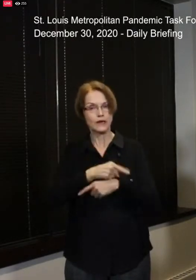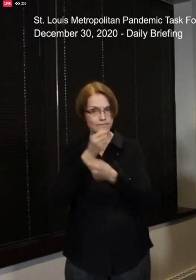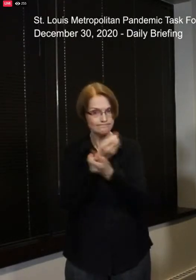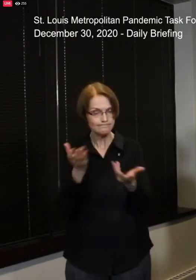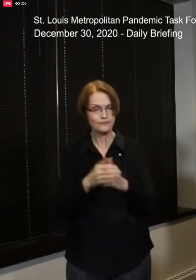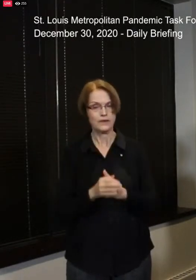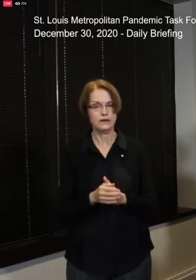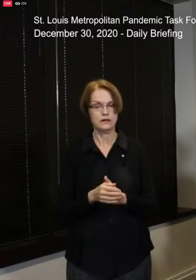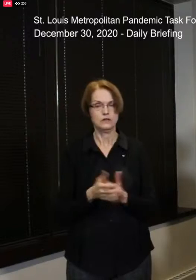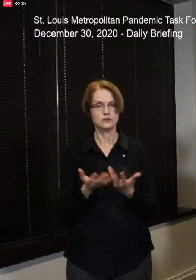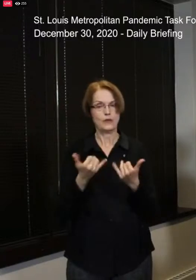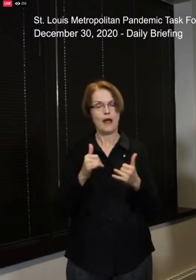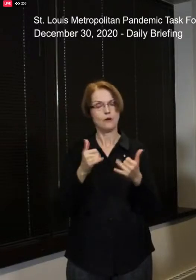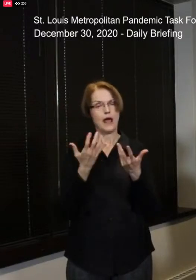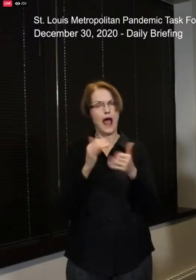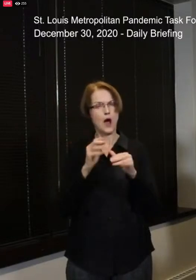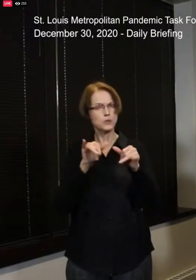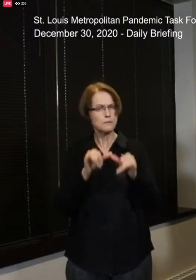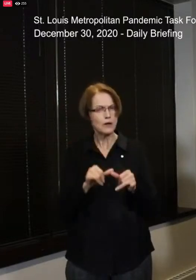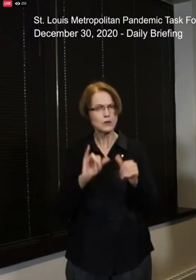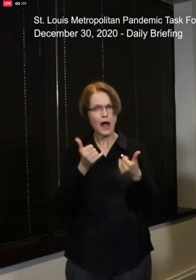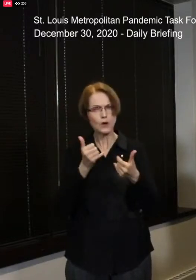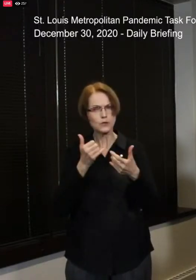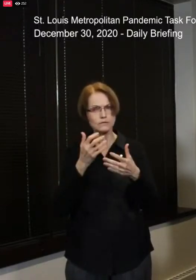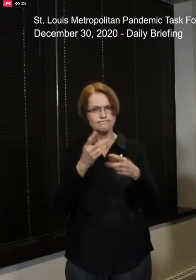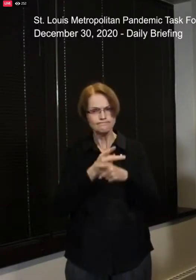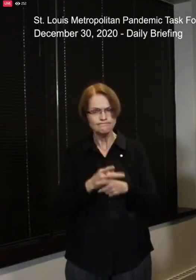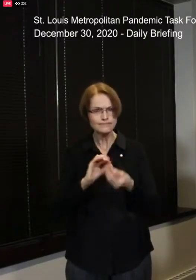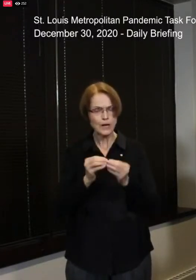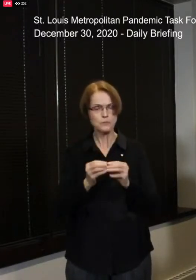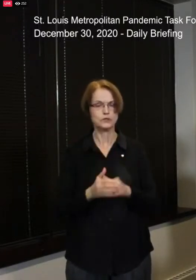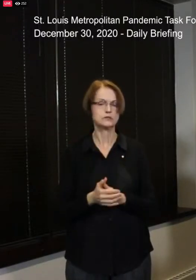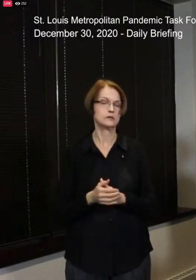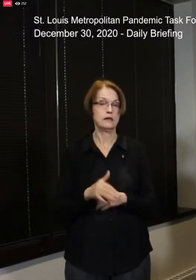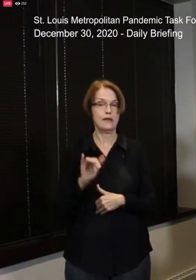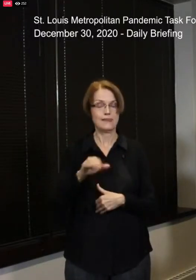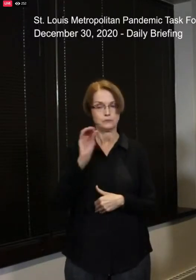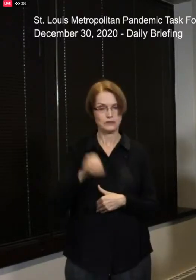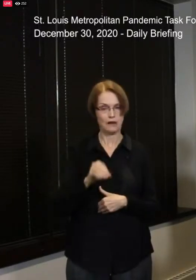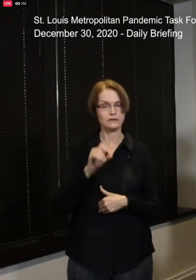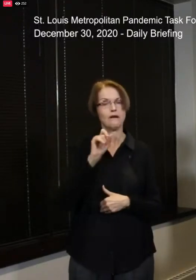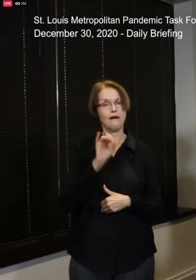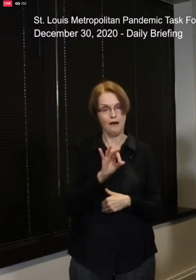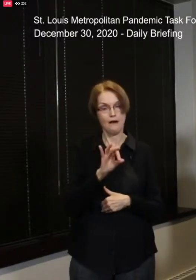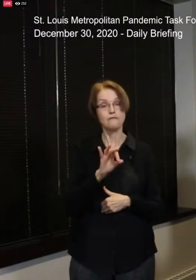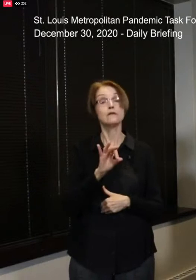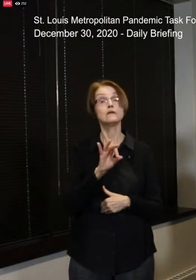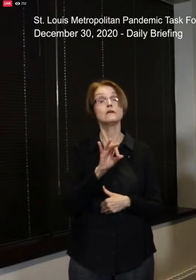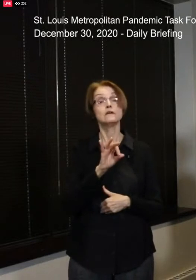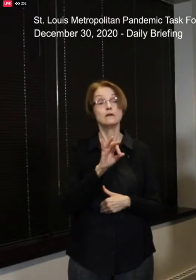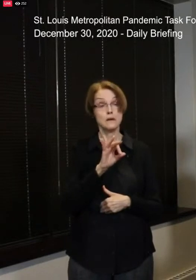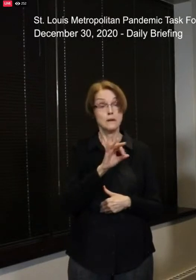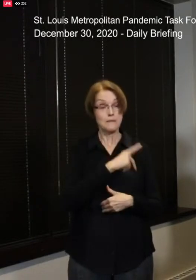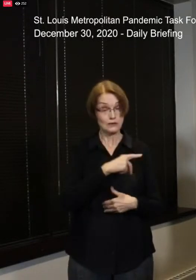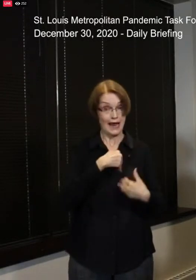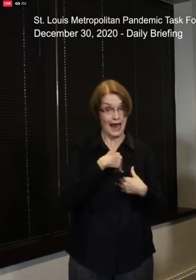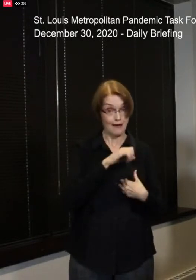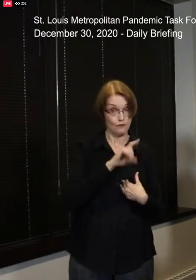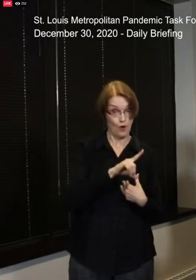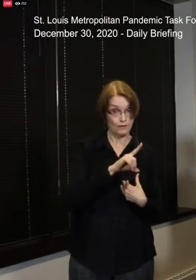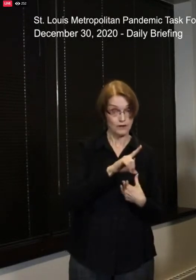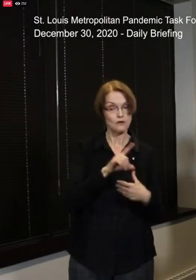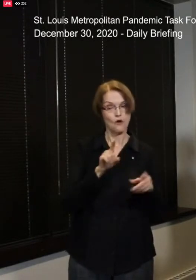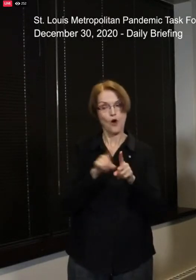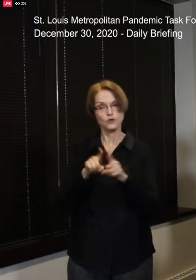that we use. As you can see here, this is a percentage of COVID and patients under investigation as a percentage of